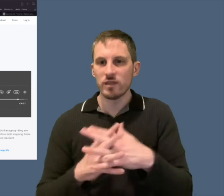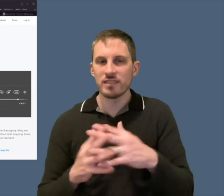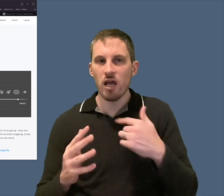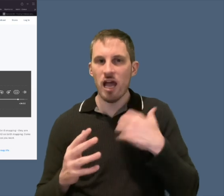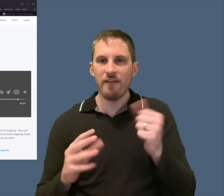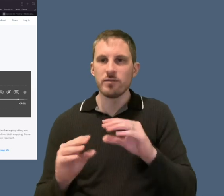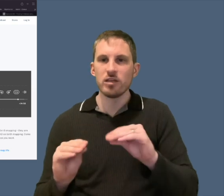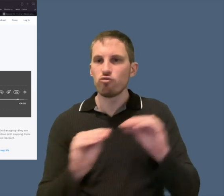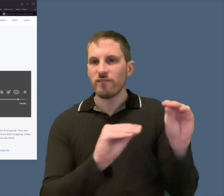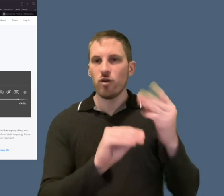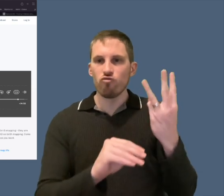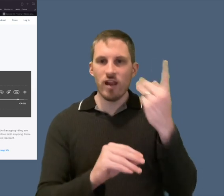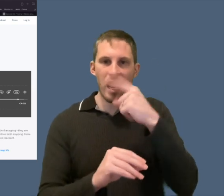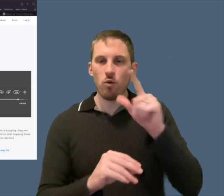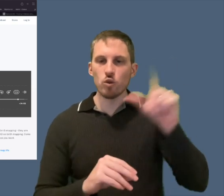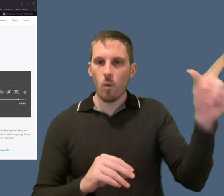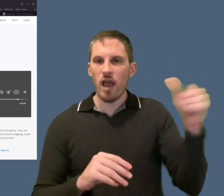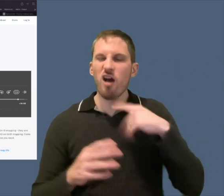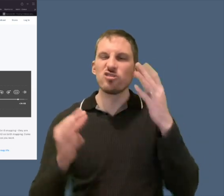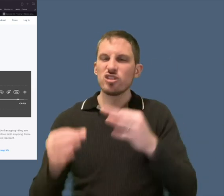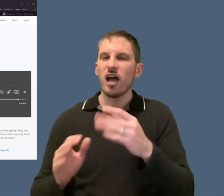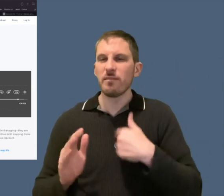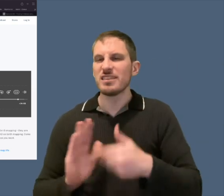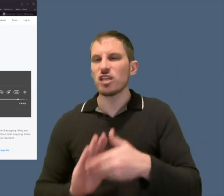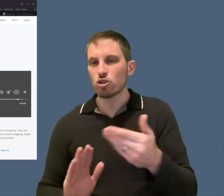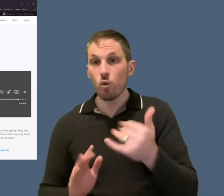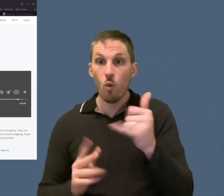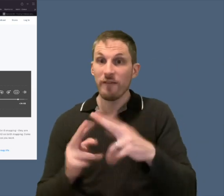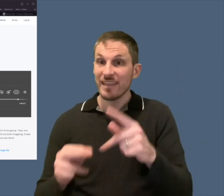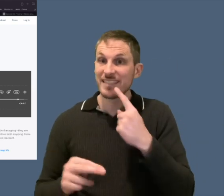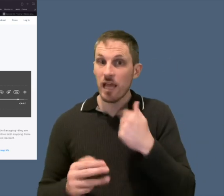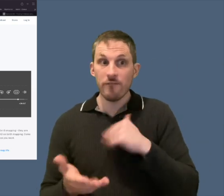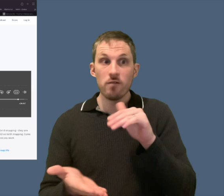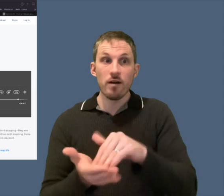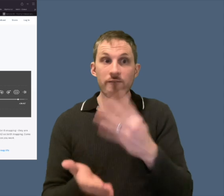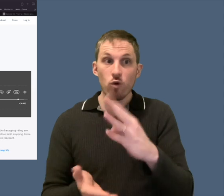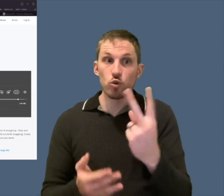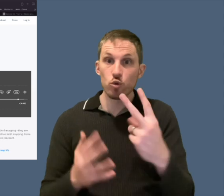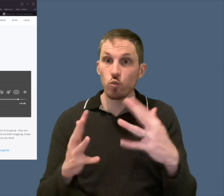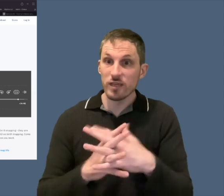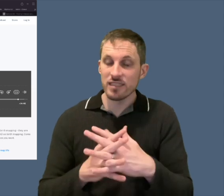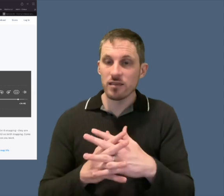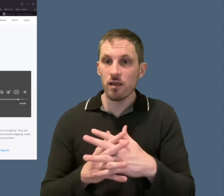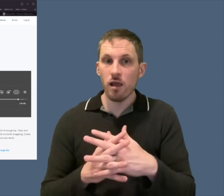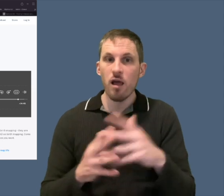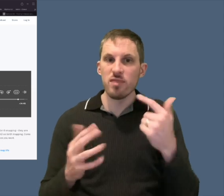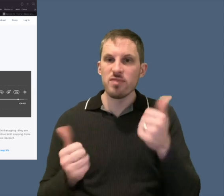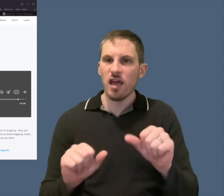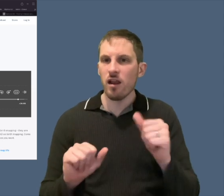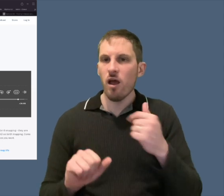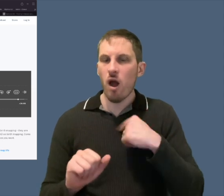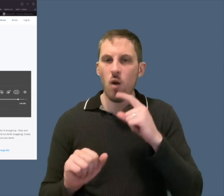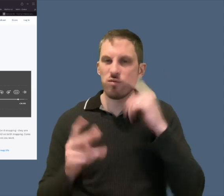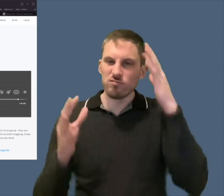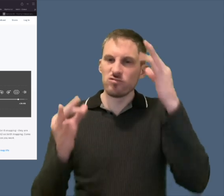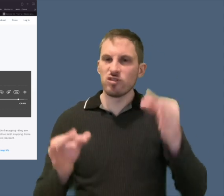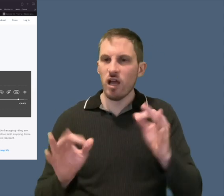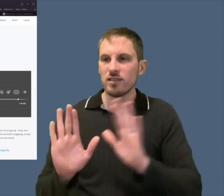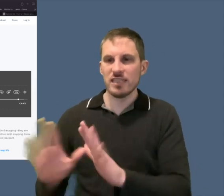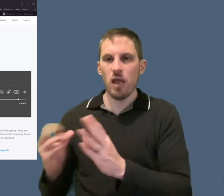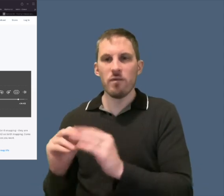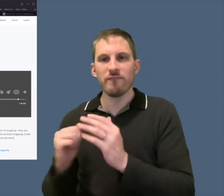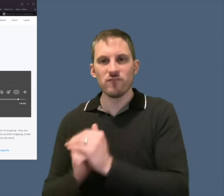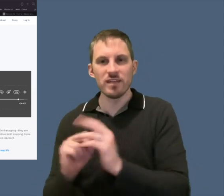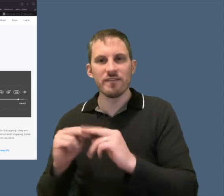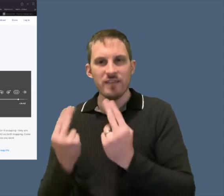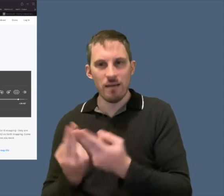transferred 3 hours away. Or she might say, if I make it to 42 weeks, then we're going to be staying with friends or family